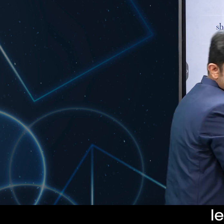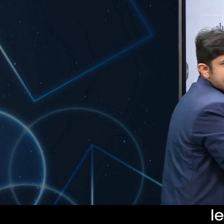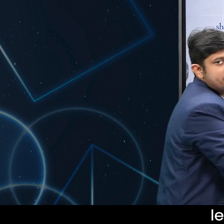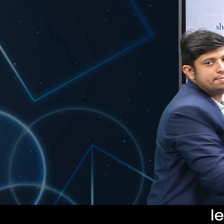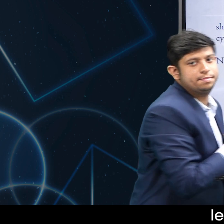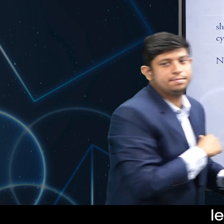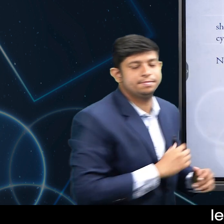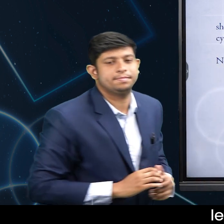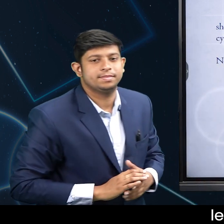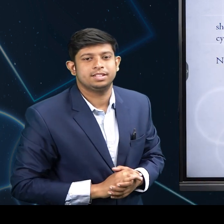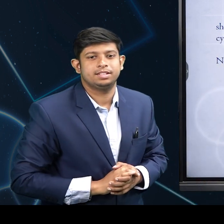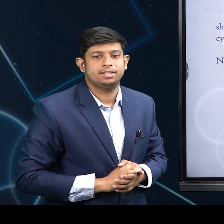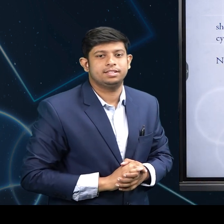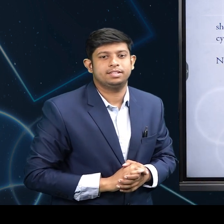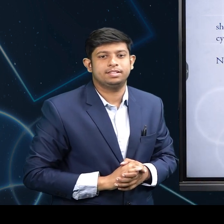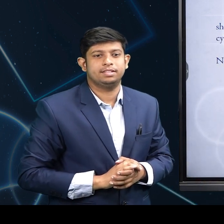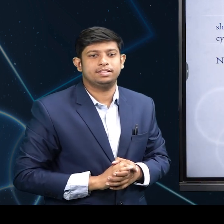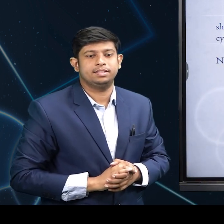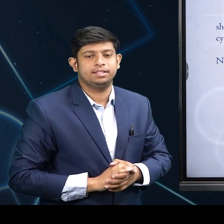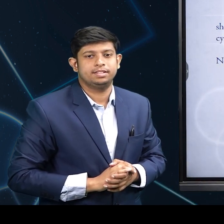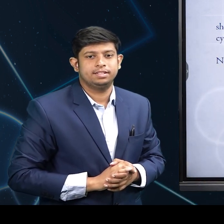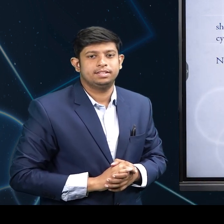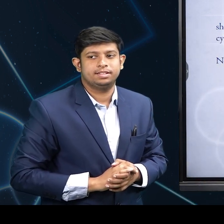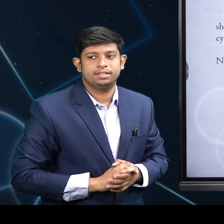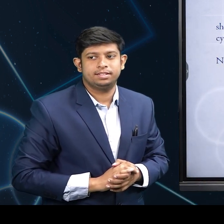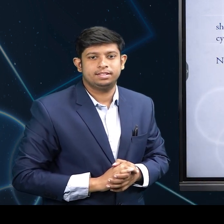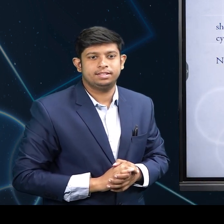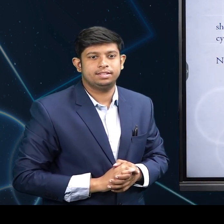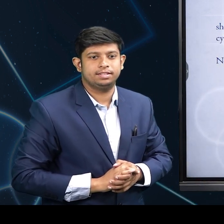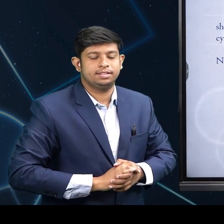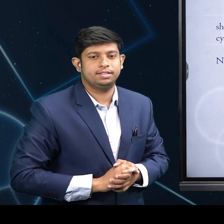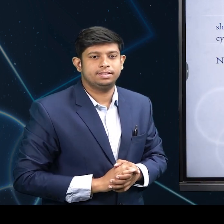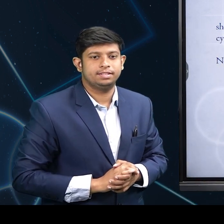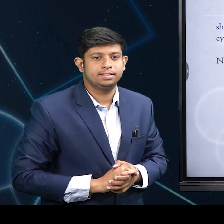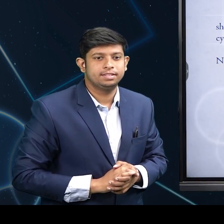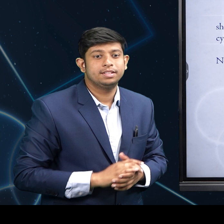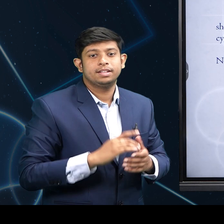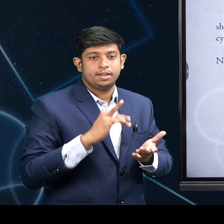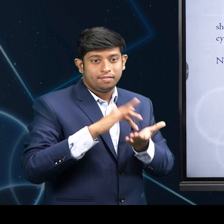That is equal to 2 pi r h.